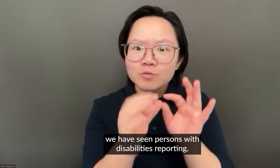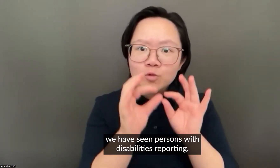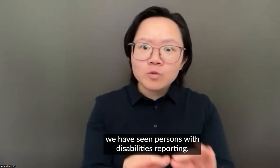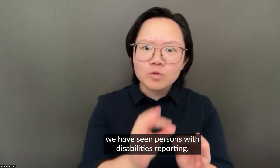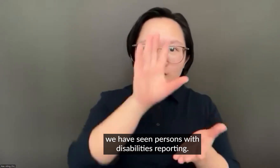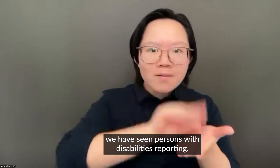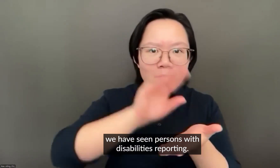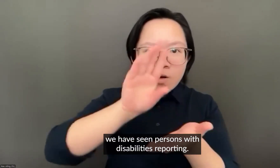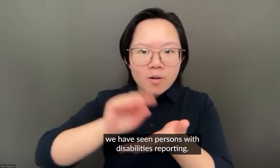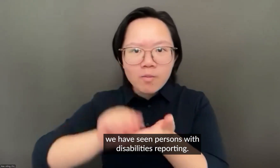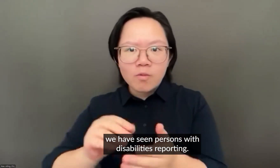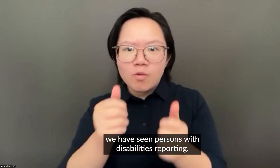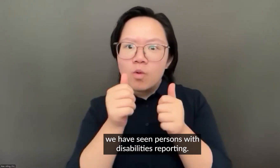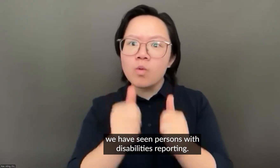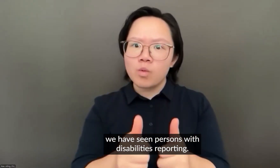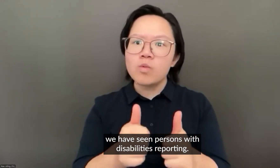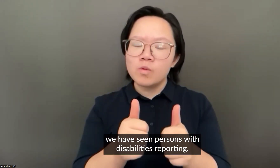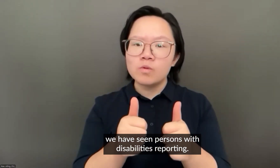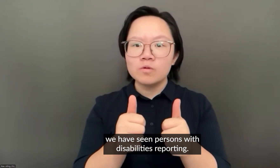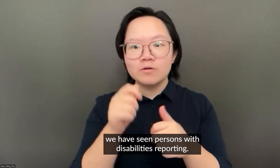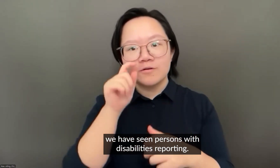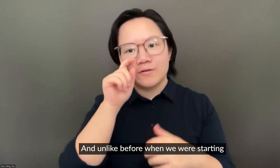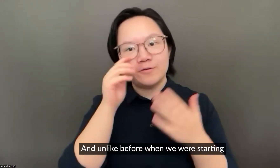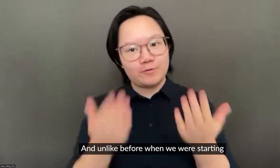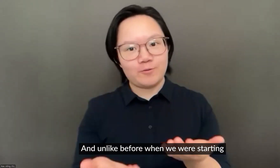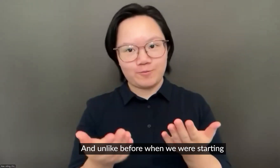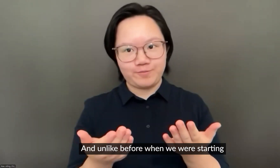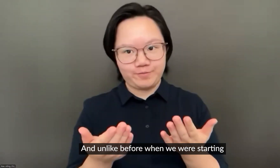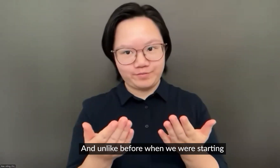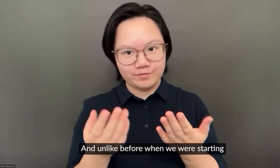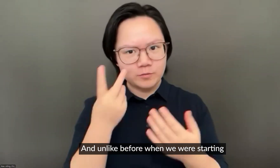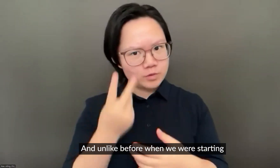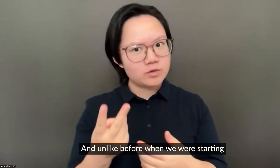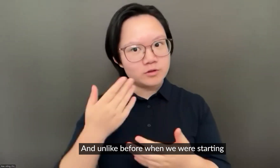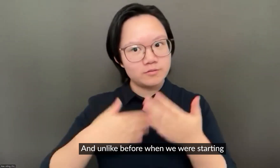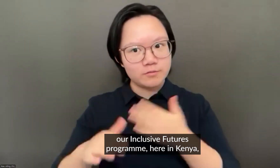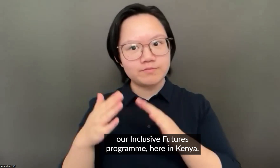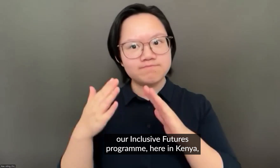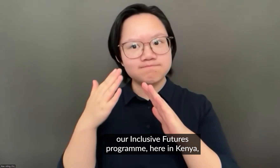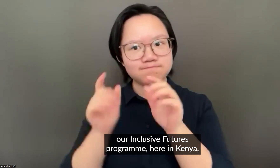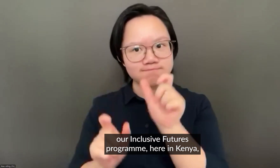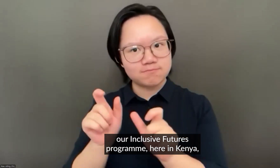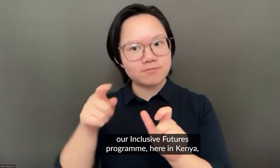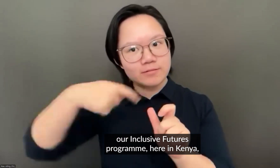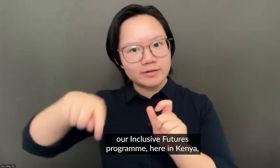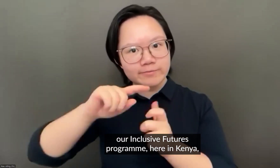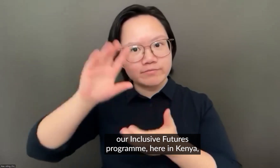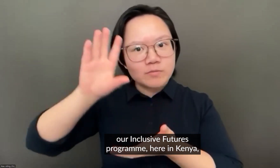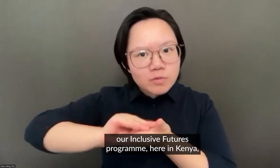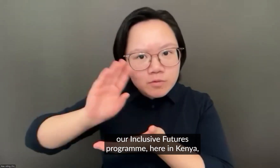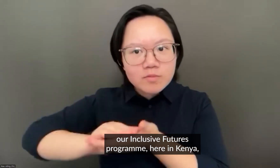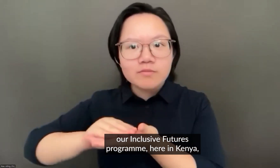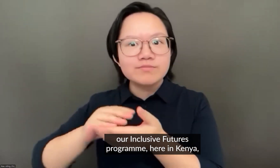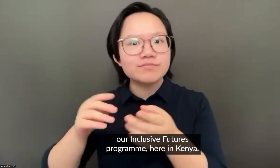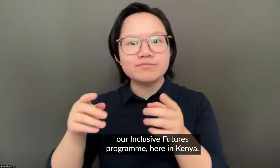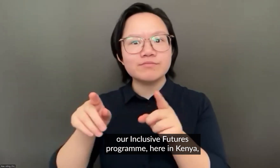seen persons with disabilities reporting. And unlike before, when we were starting our Inclusive Futures